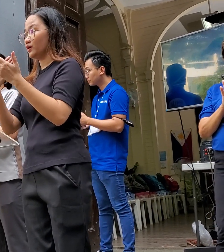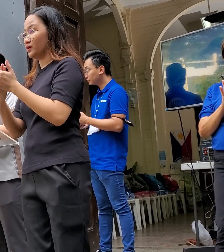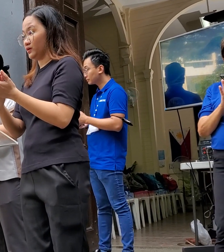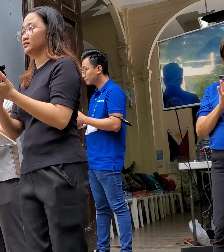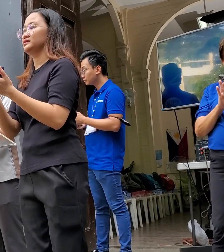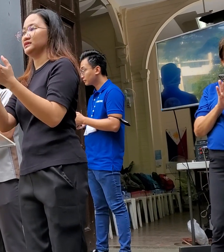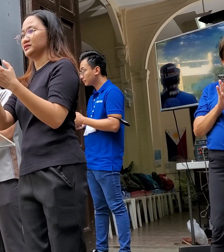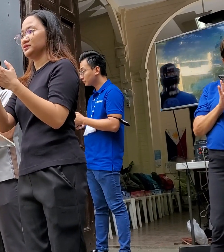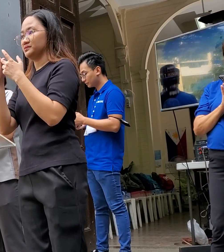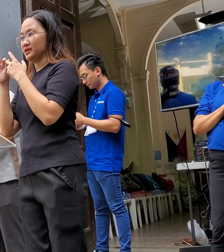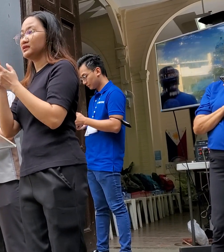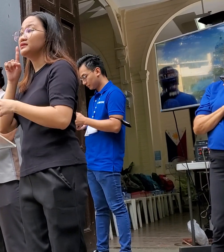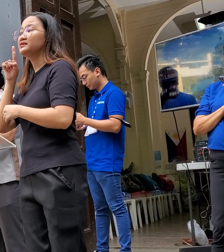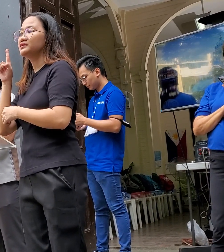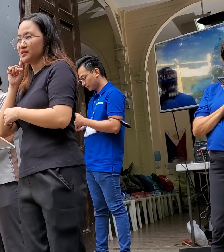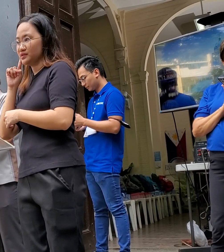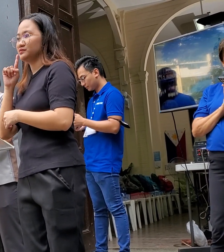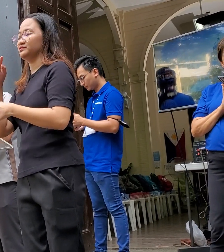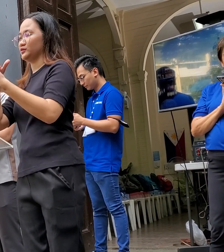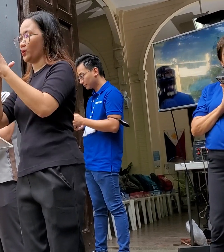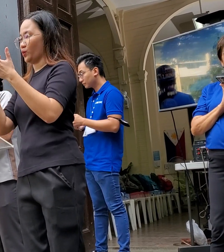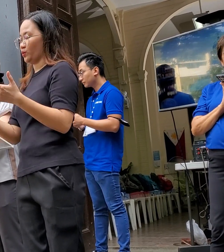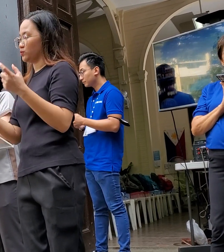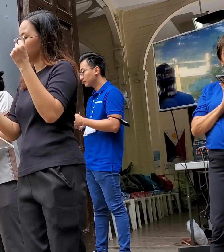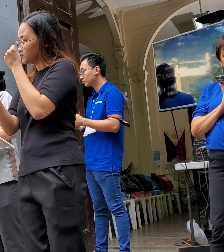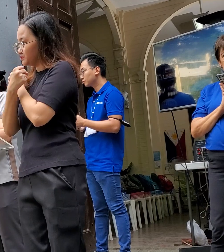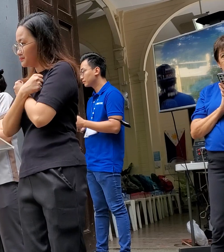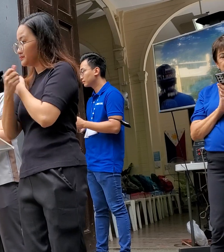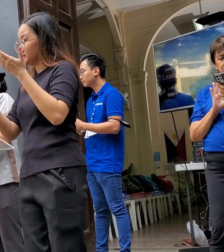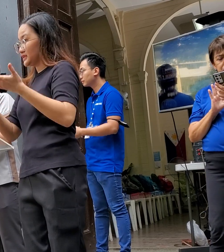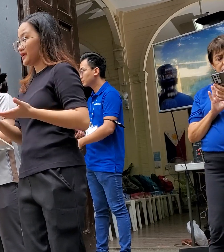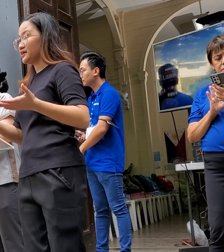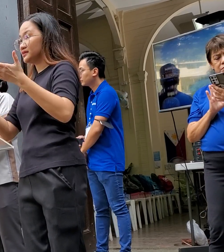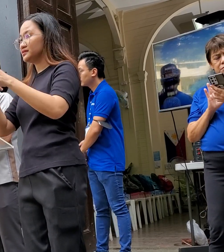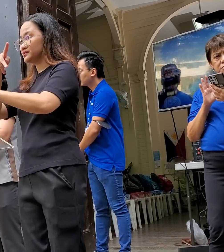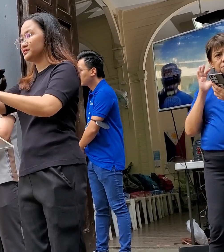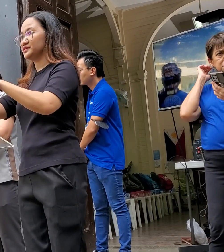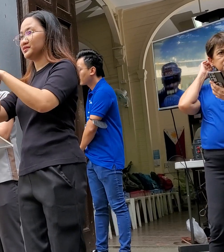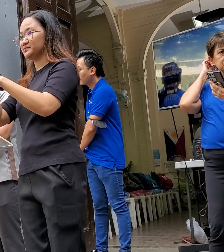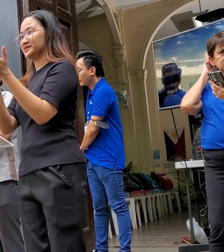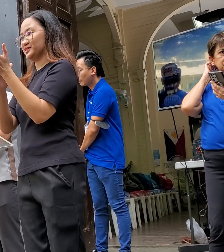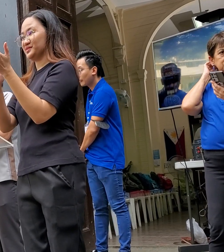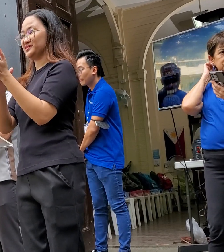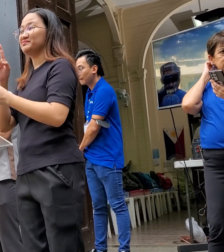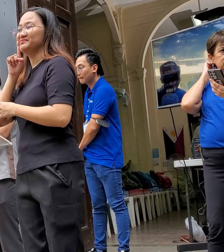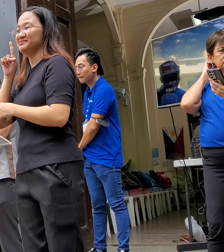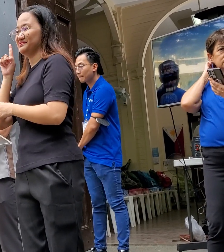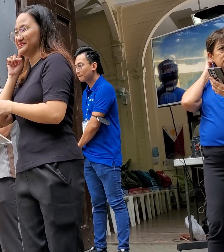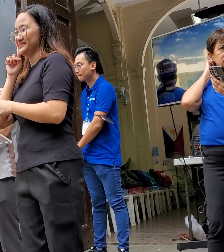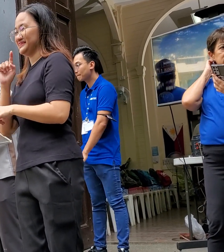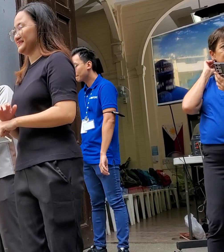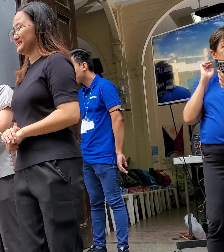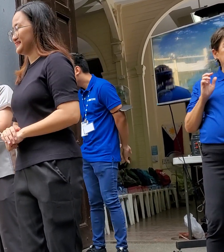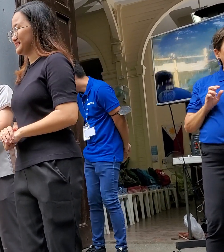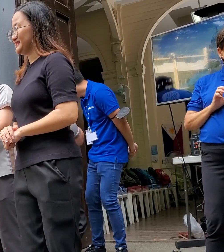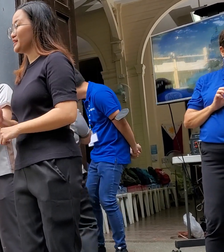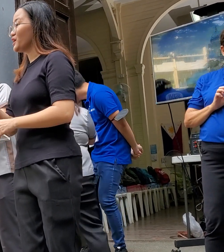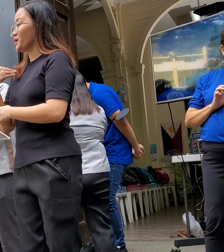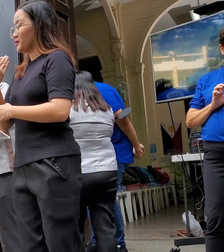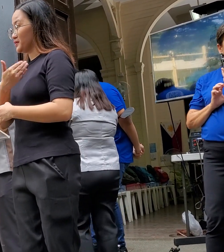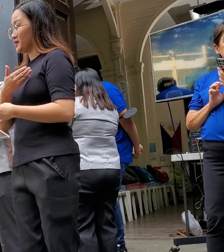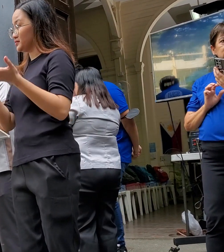especially to our dear deaf learners here at the Philippine School for the Deaf. Ayan. We are